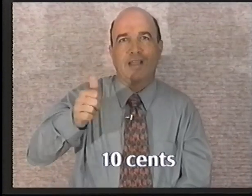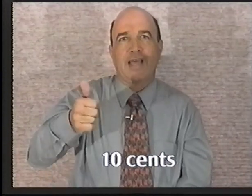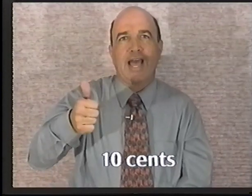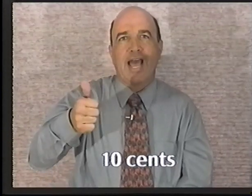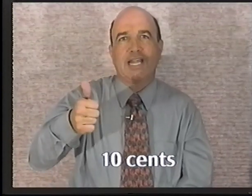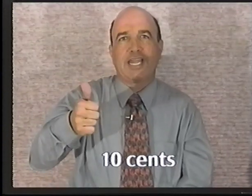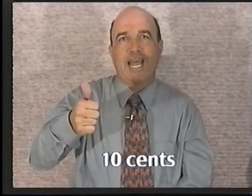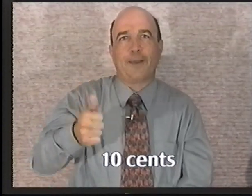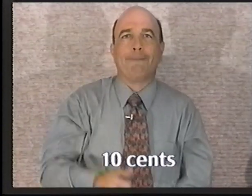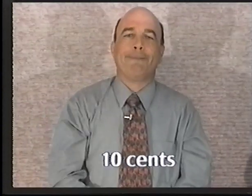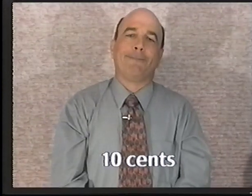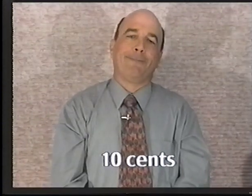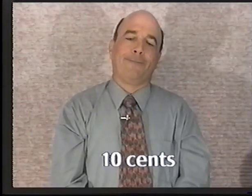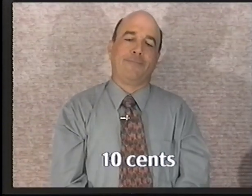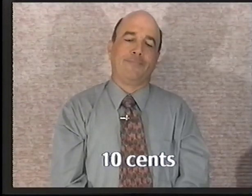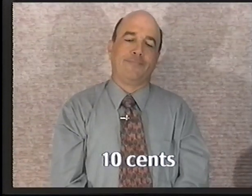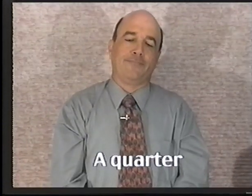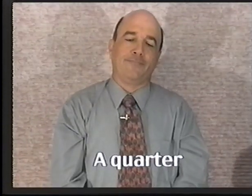A dime.